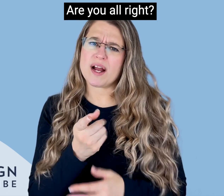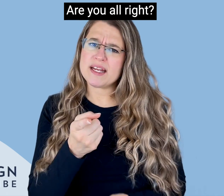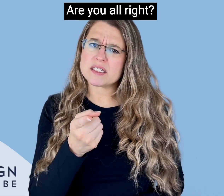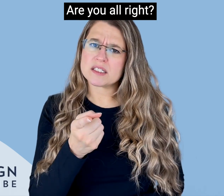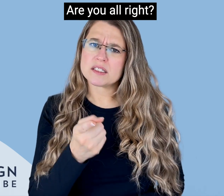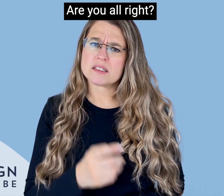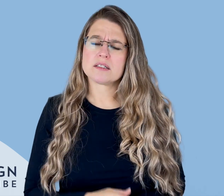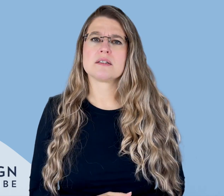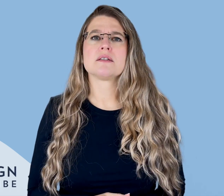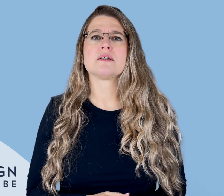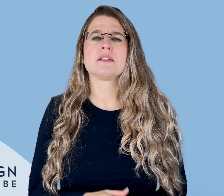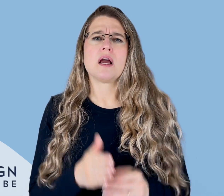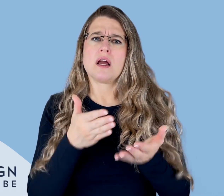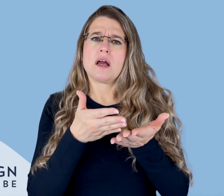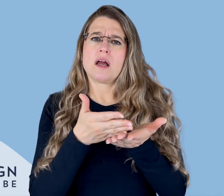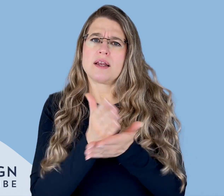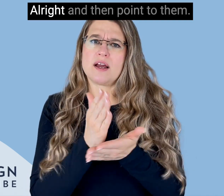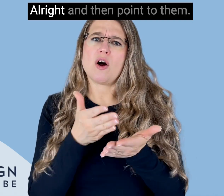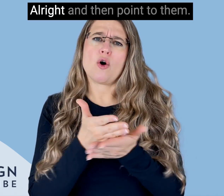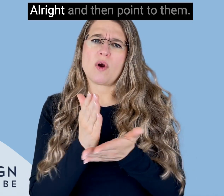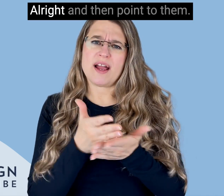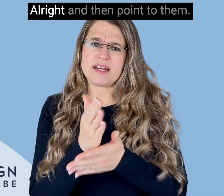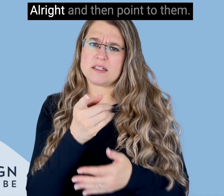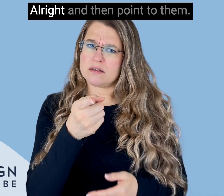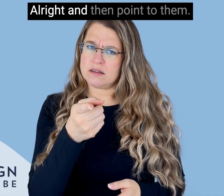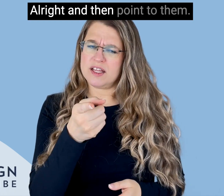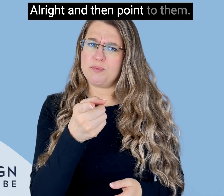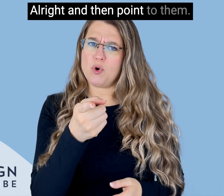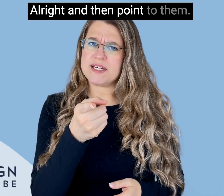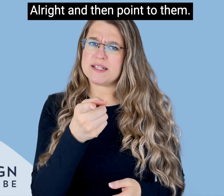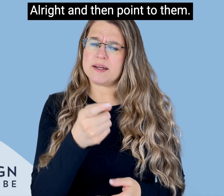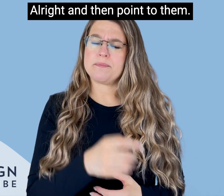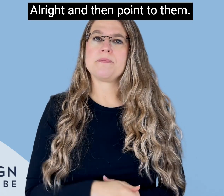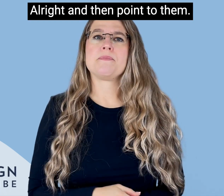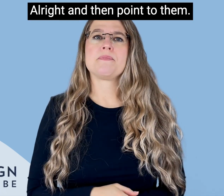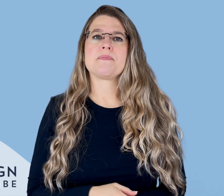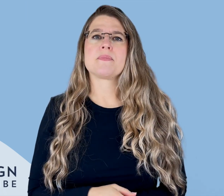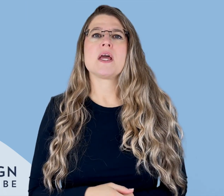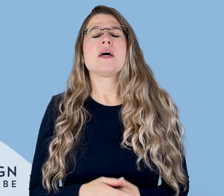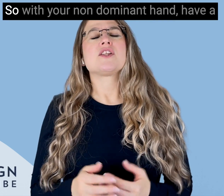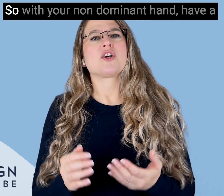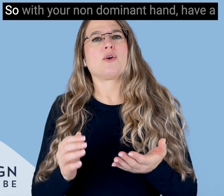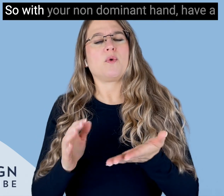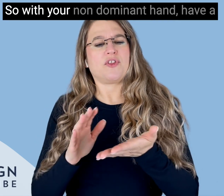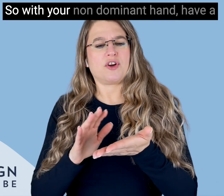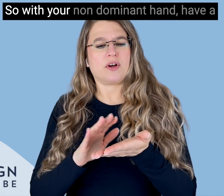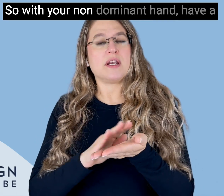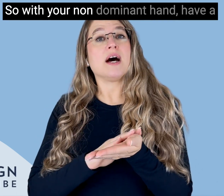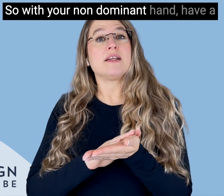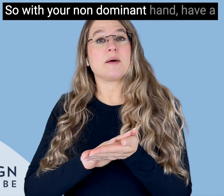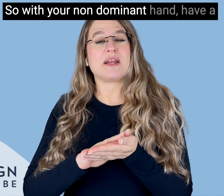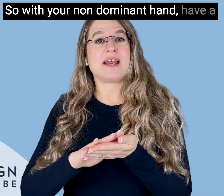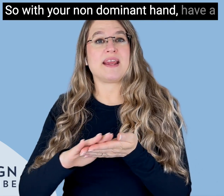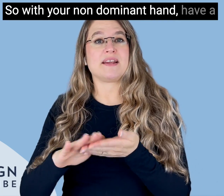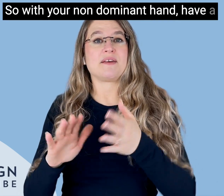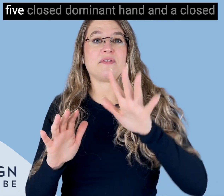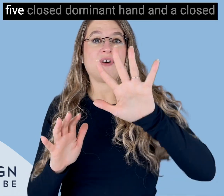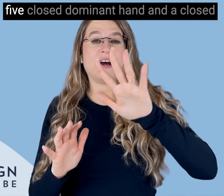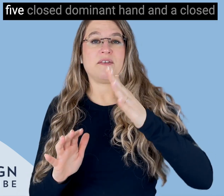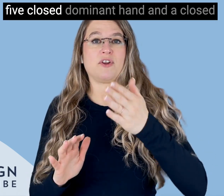right? Now, all right, and then point to them. So with your non-dominant hand, have a 5